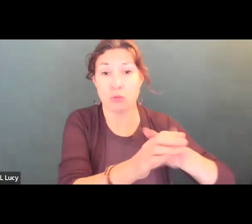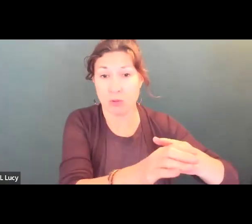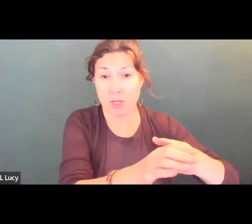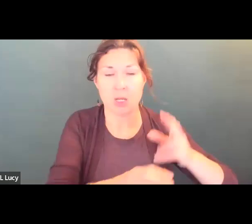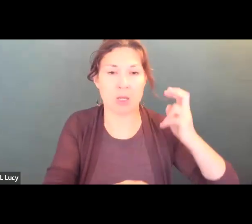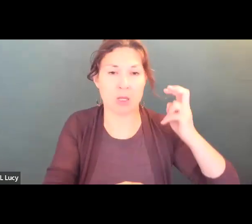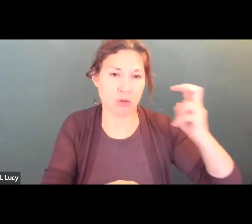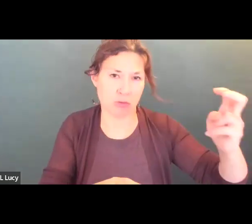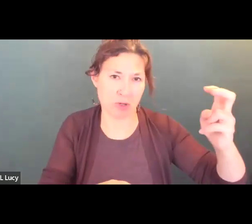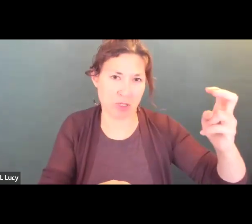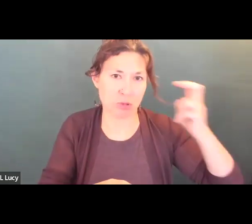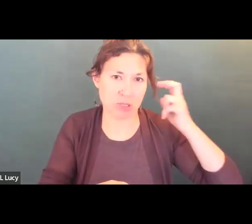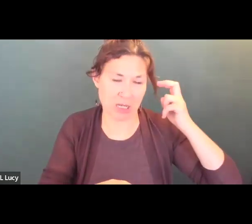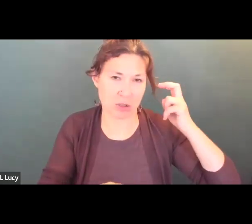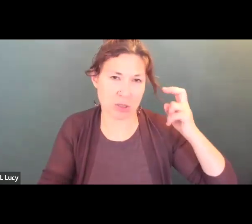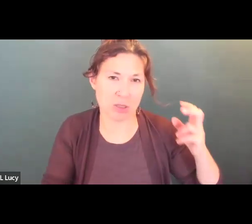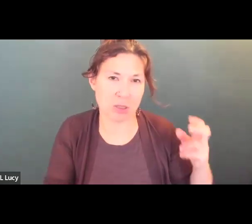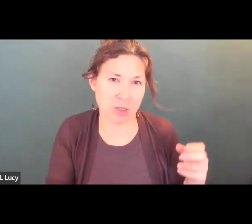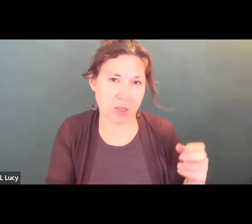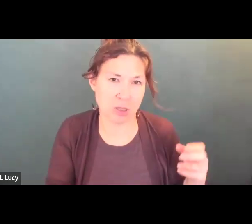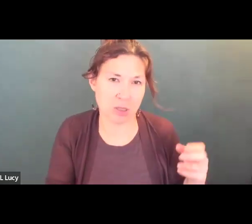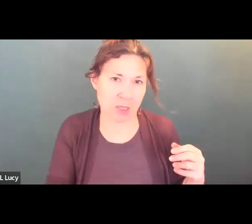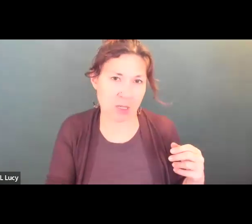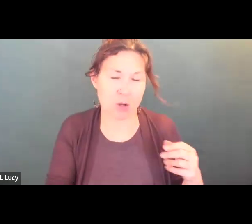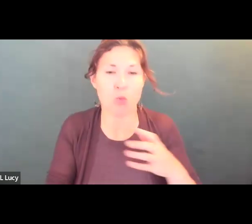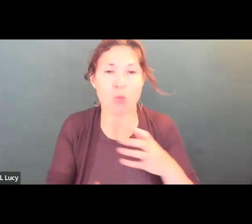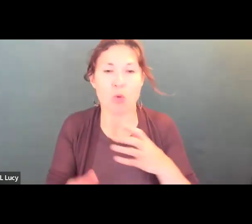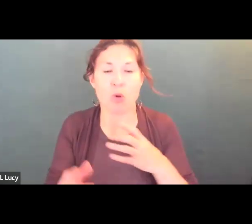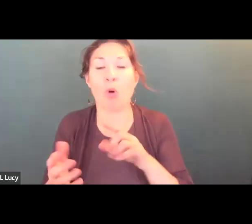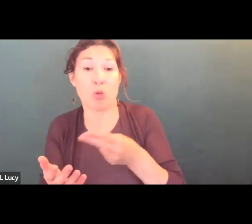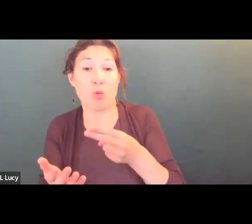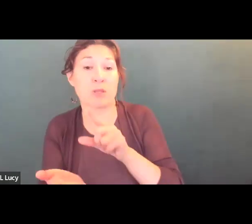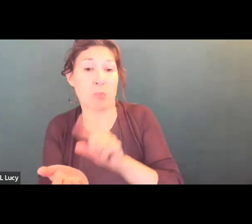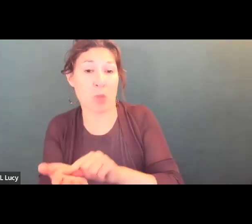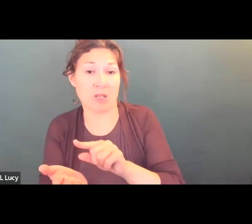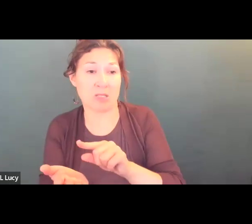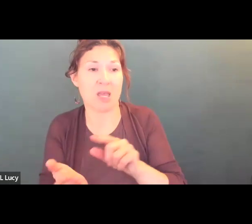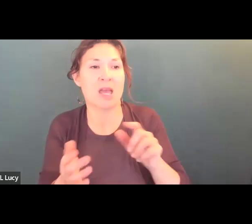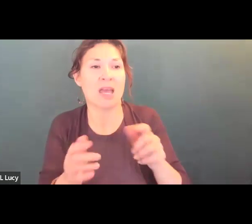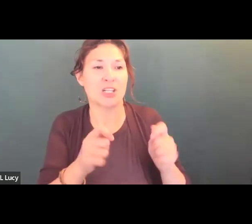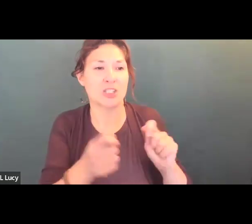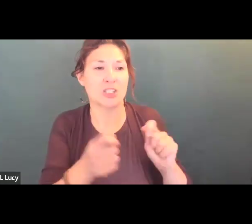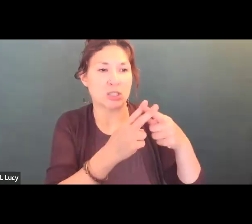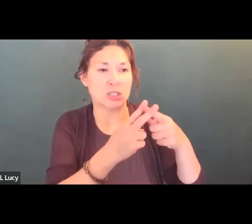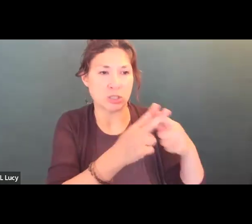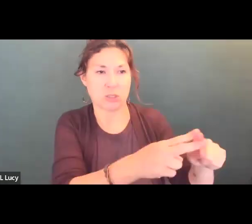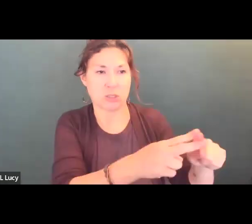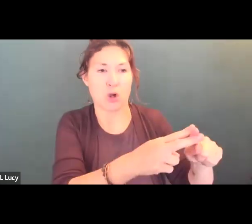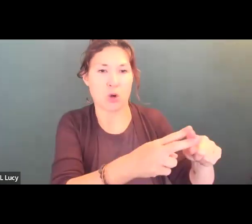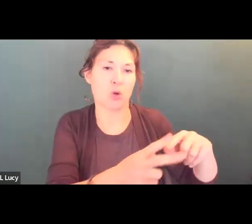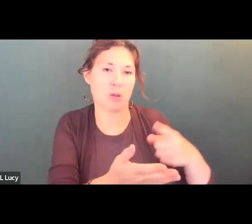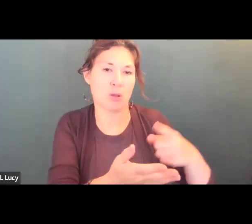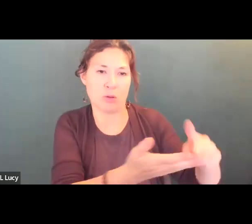is, like I said, it kind of, we publish things on Thursday for changes that take effect the following Wednesday. And